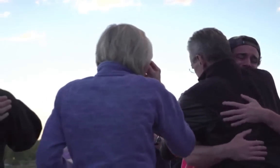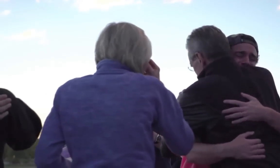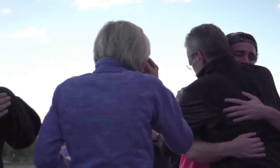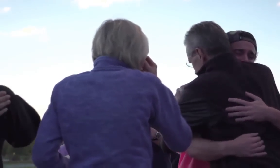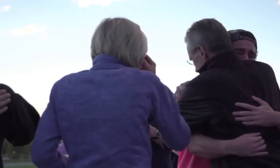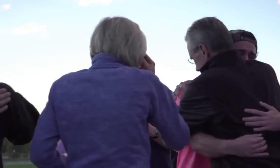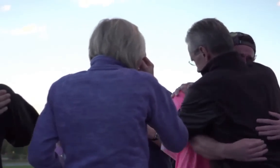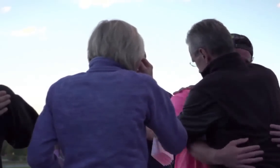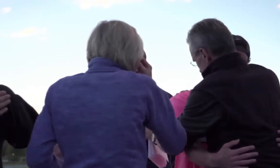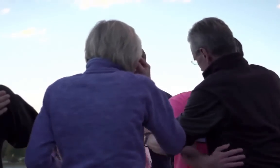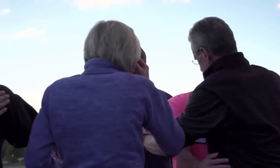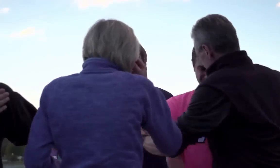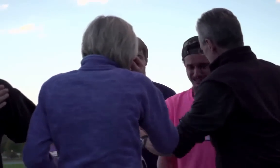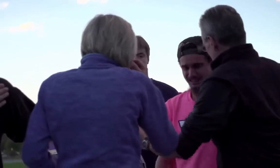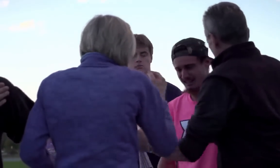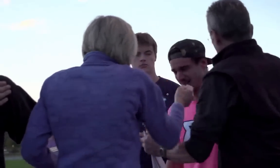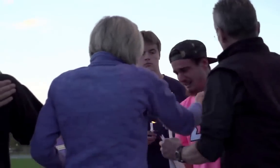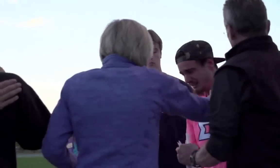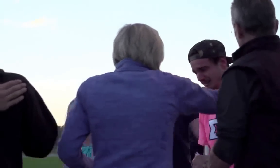Hi everybody.